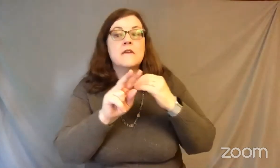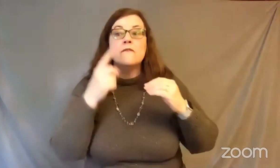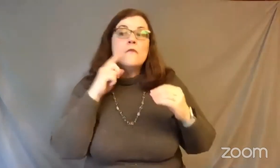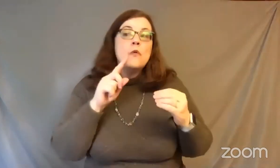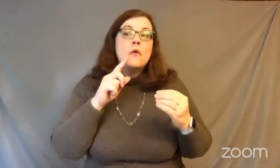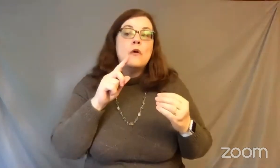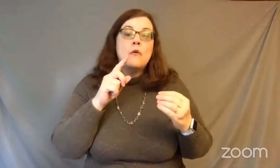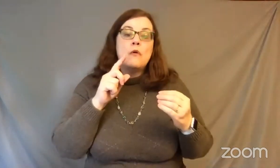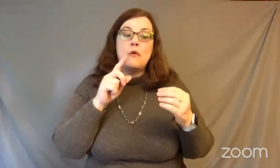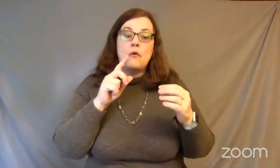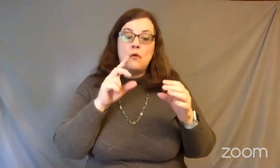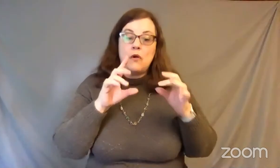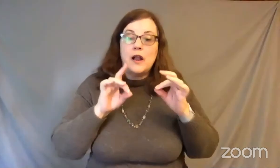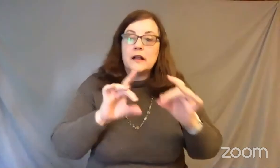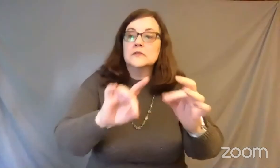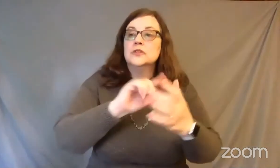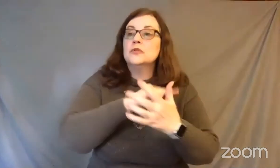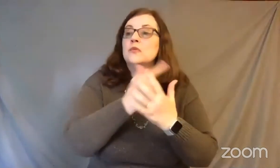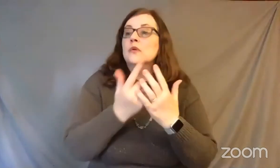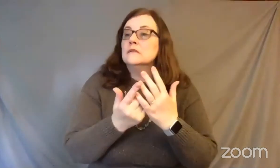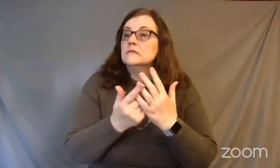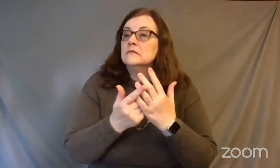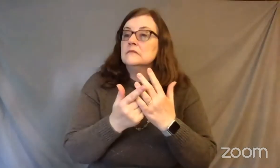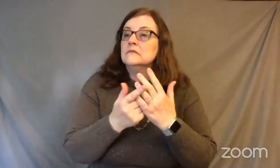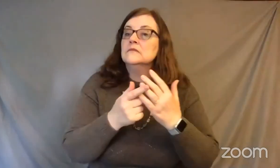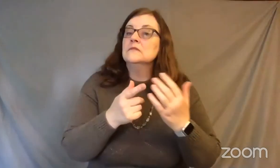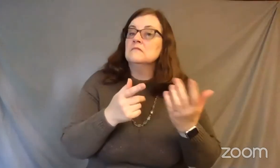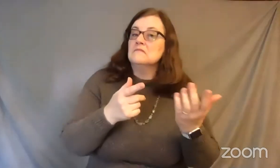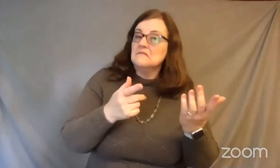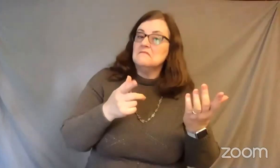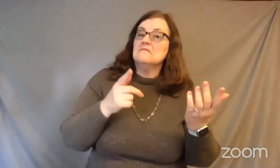And doing so allows us to make predictions. We can make